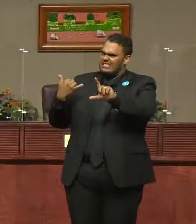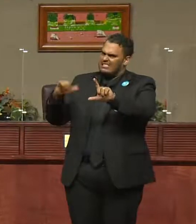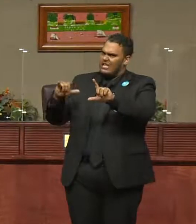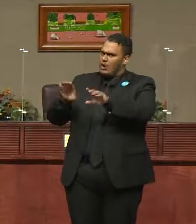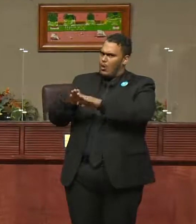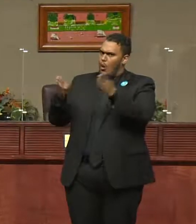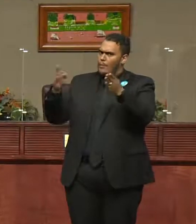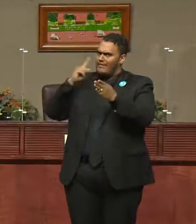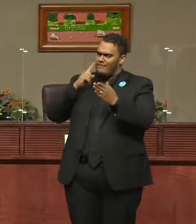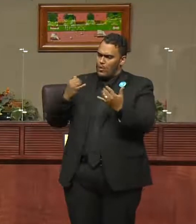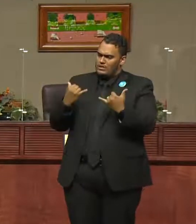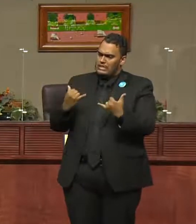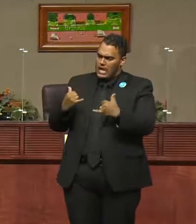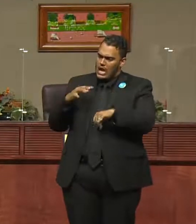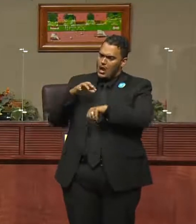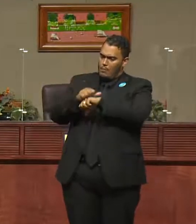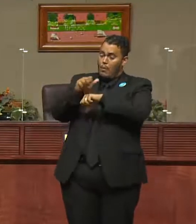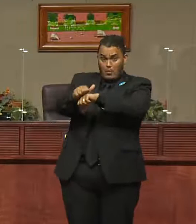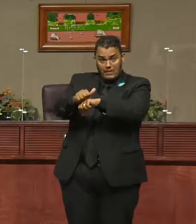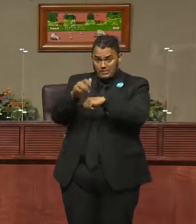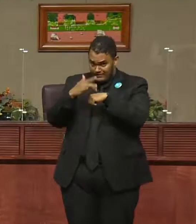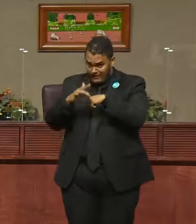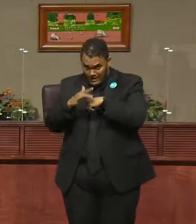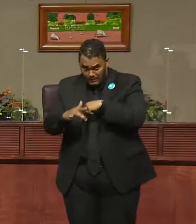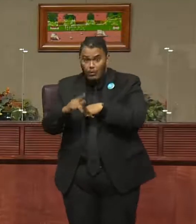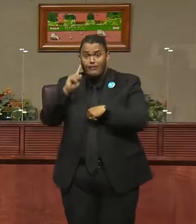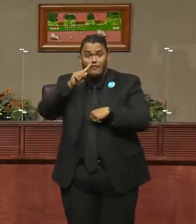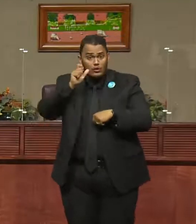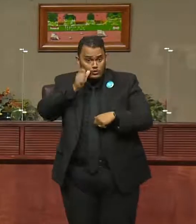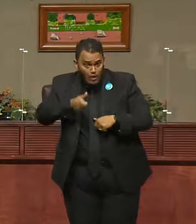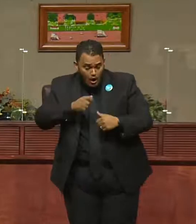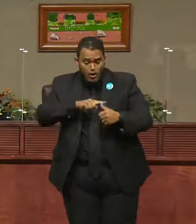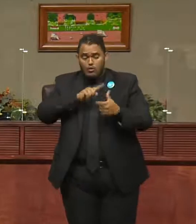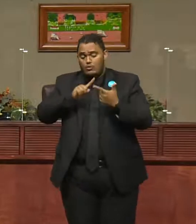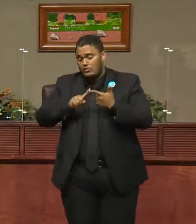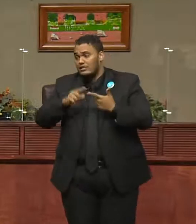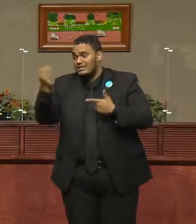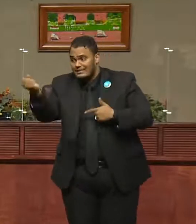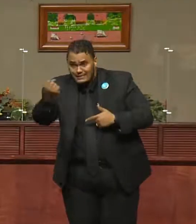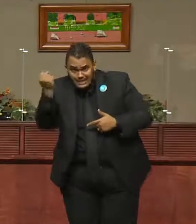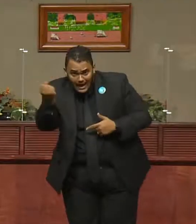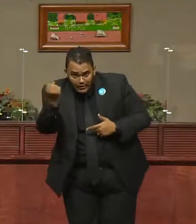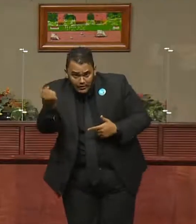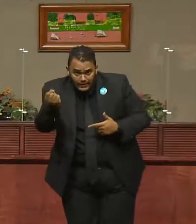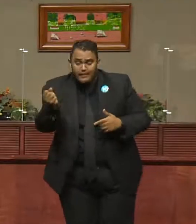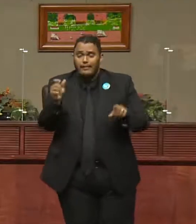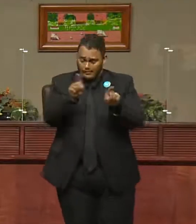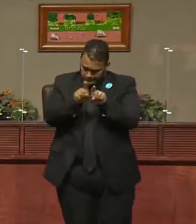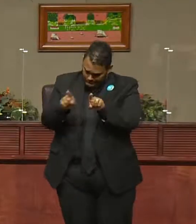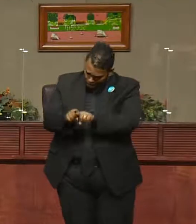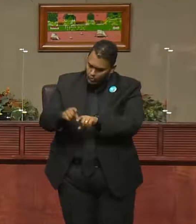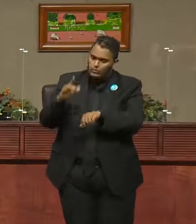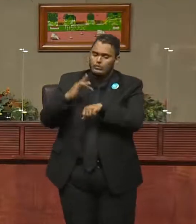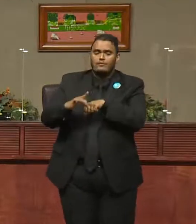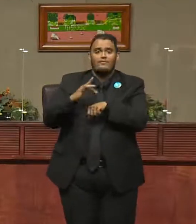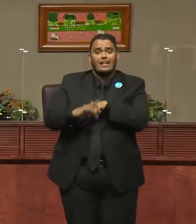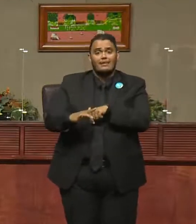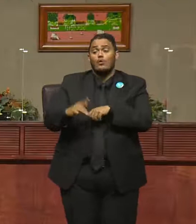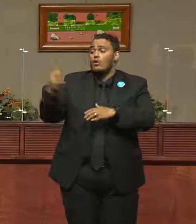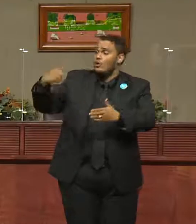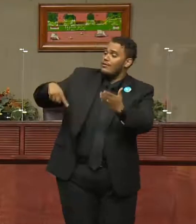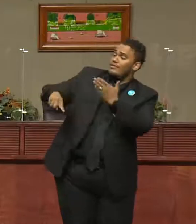are appointments for tomorrow, and there are appointments for Saturday. We have not opened the schedule for next